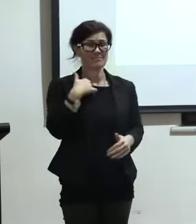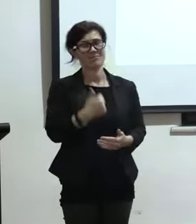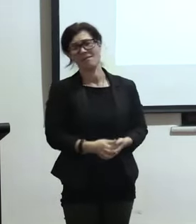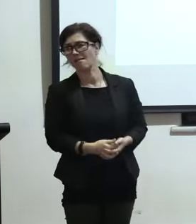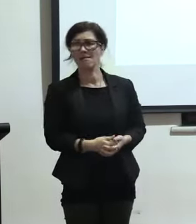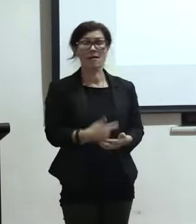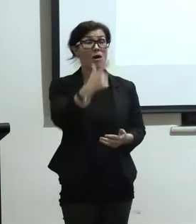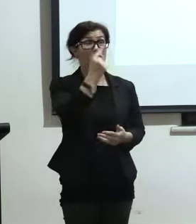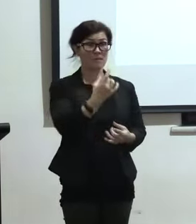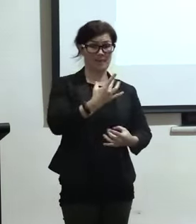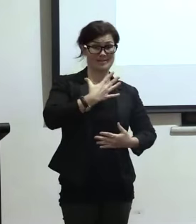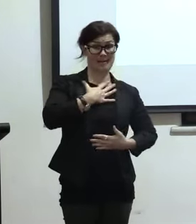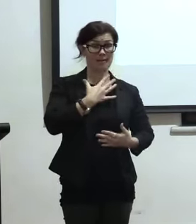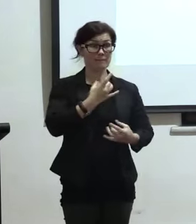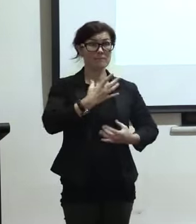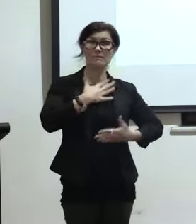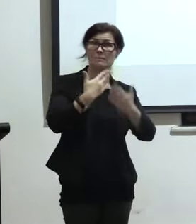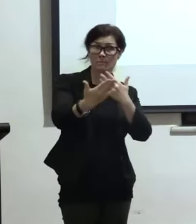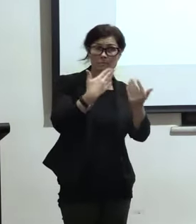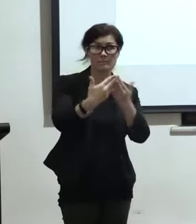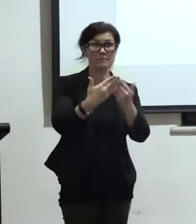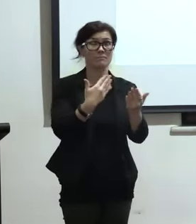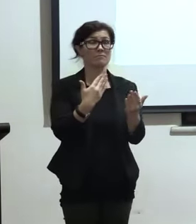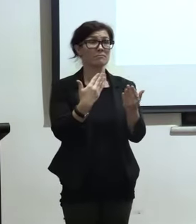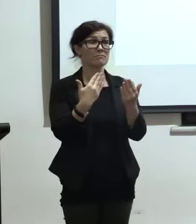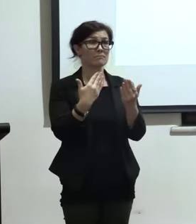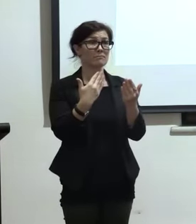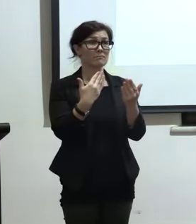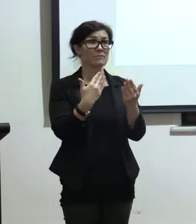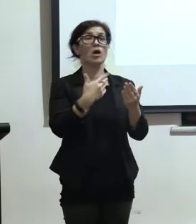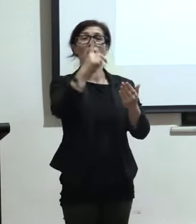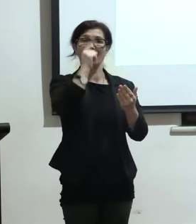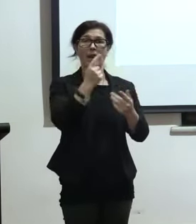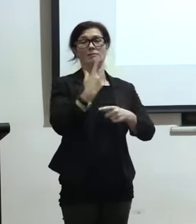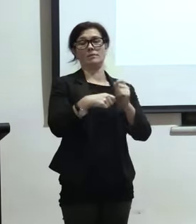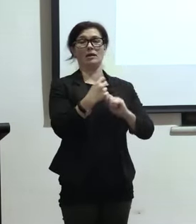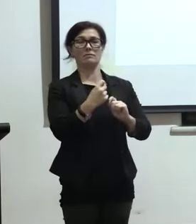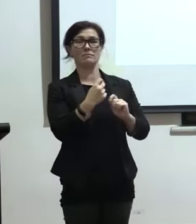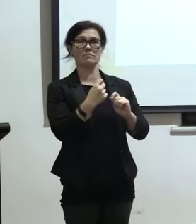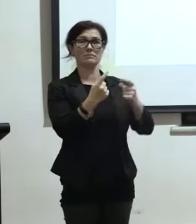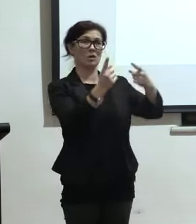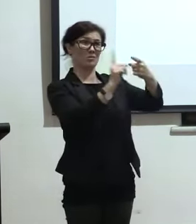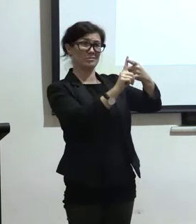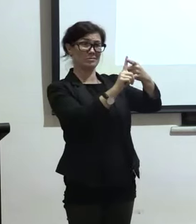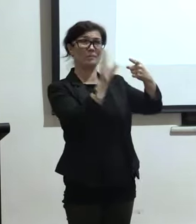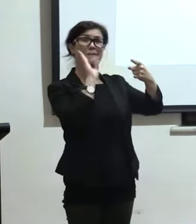able to do it yourself, you might be able to move to self-management, because that will be a way of, getting rid of this problem as well.